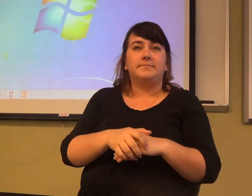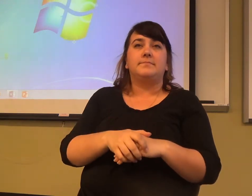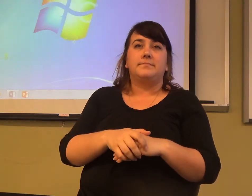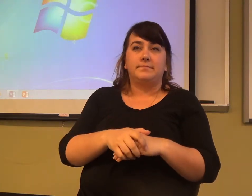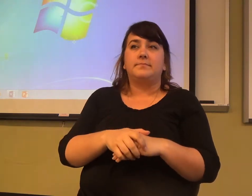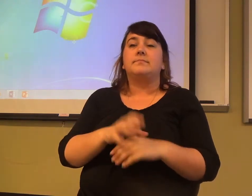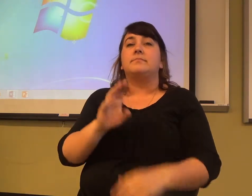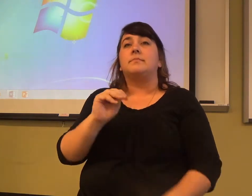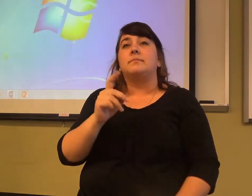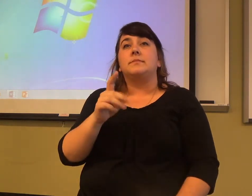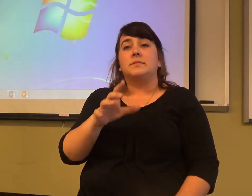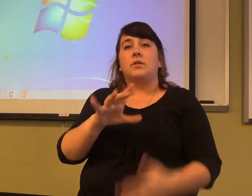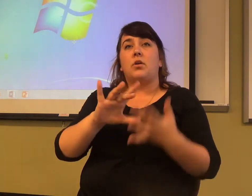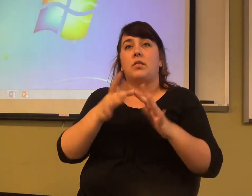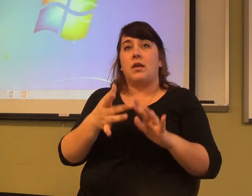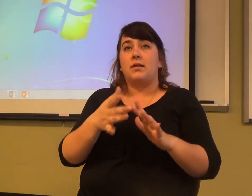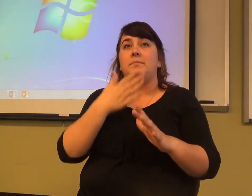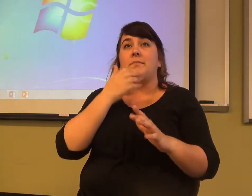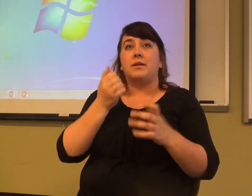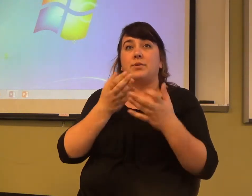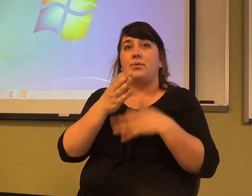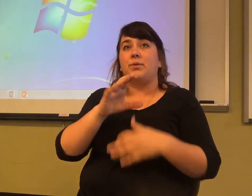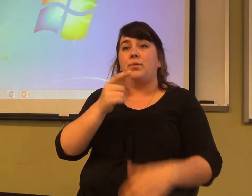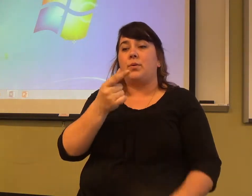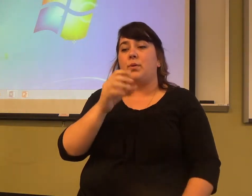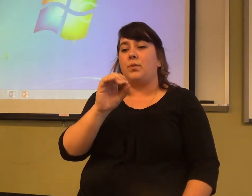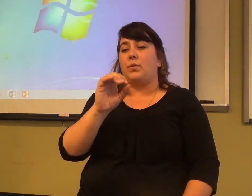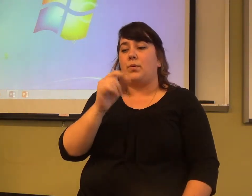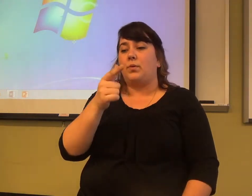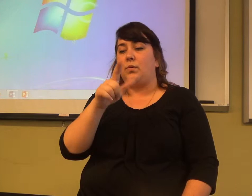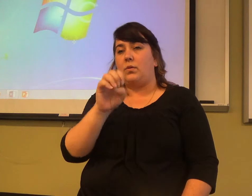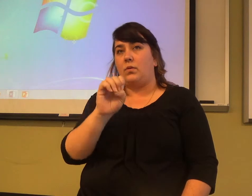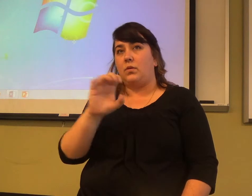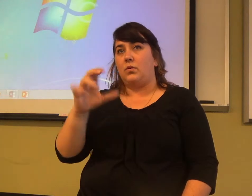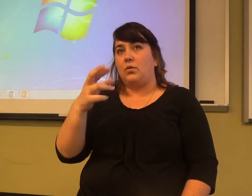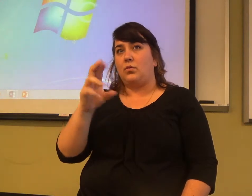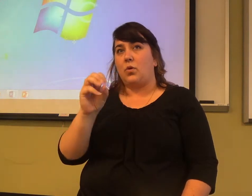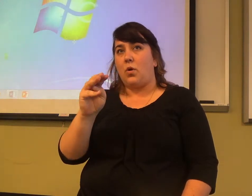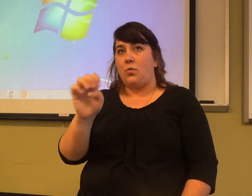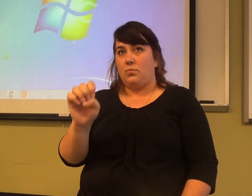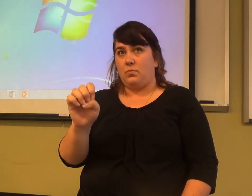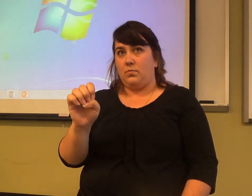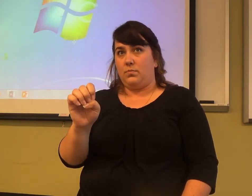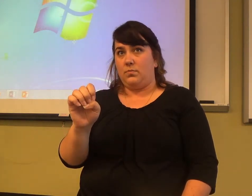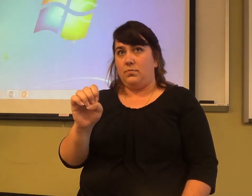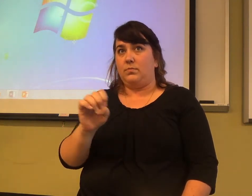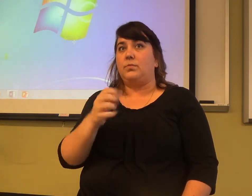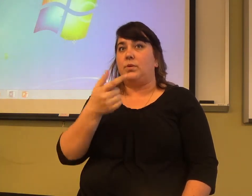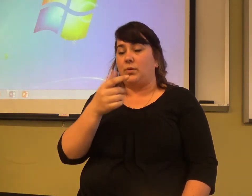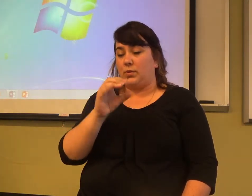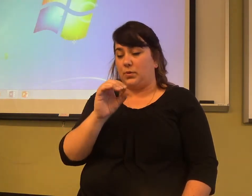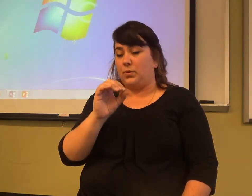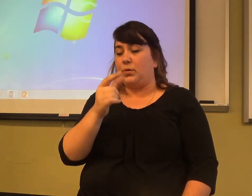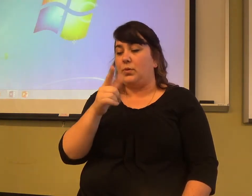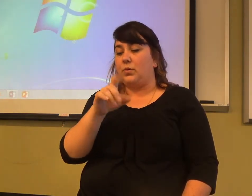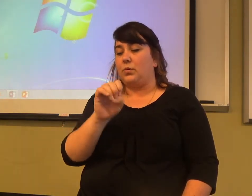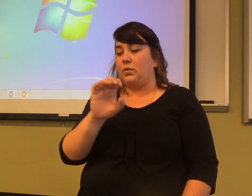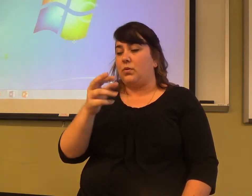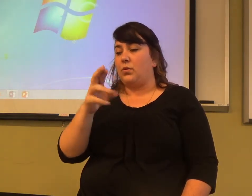MPC Online works best with Google Chrome. If nobody's told you that before, Google Chrome. All of the